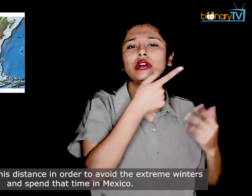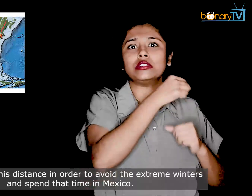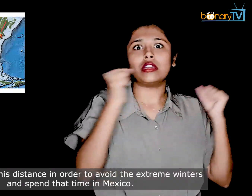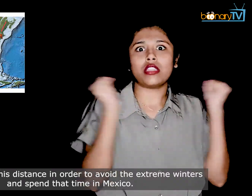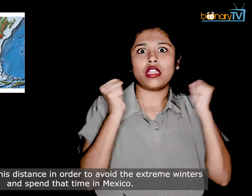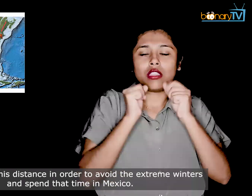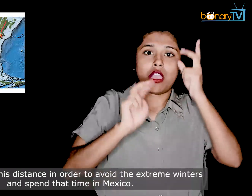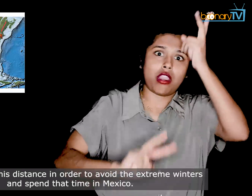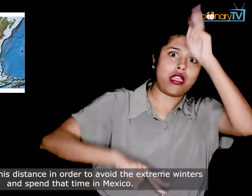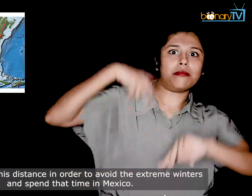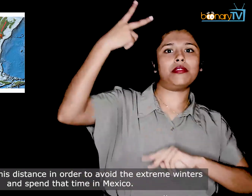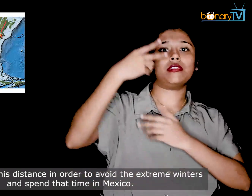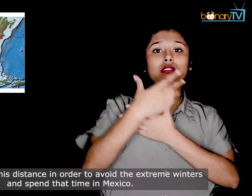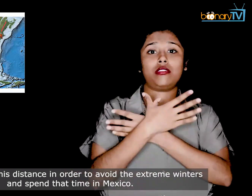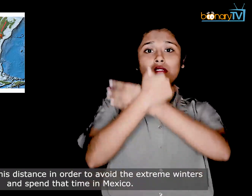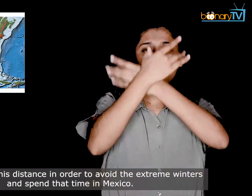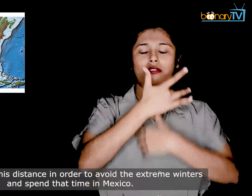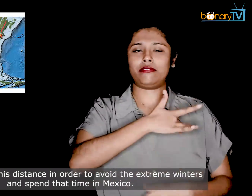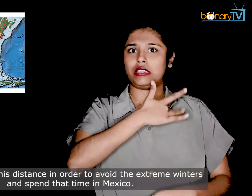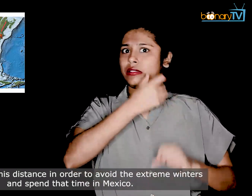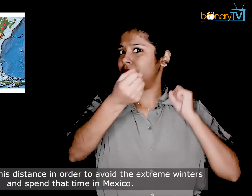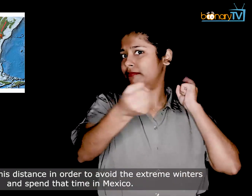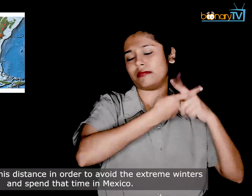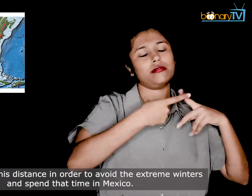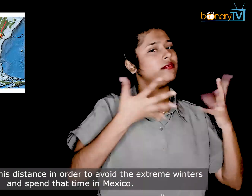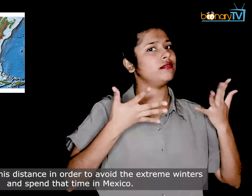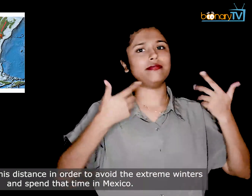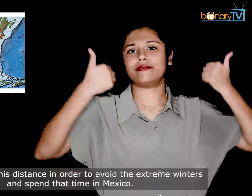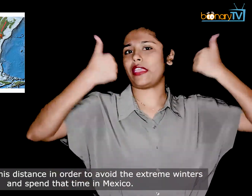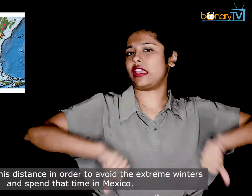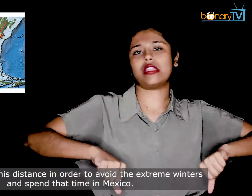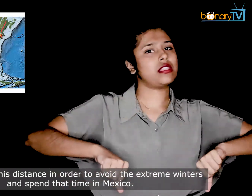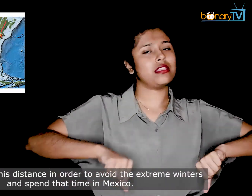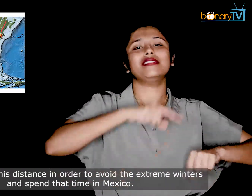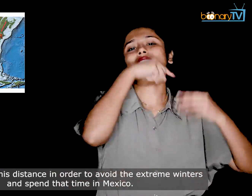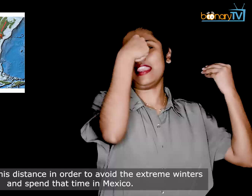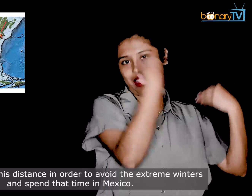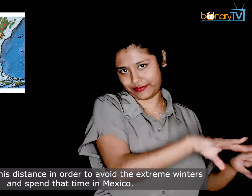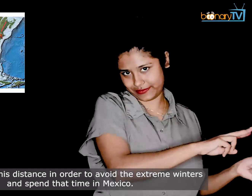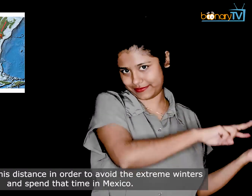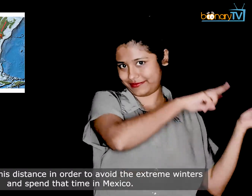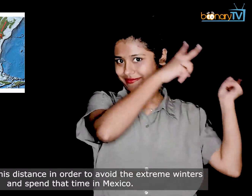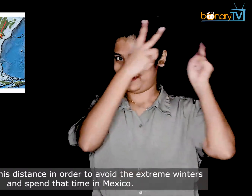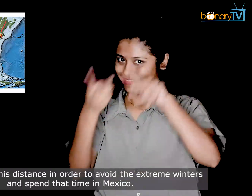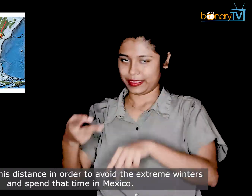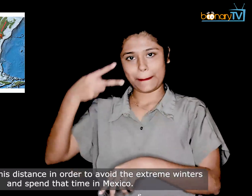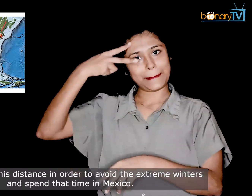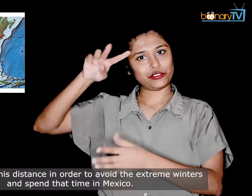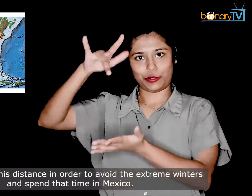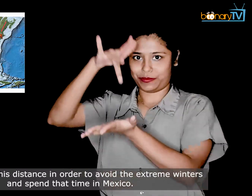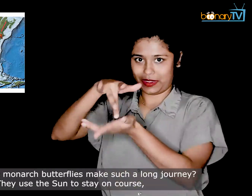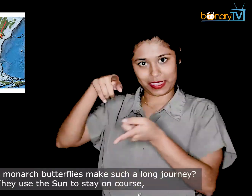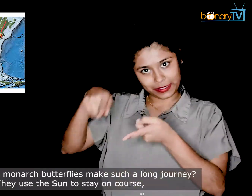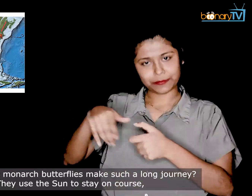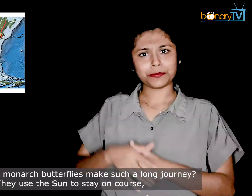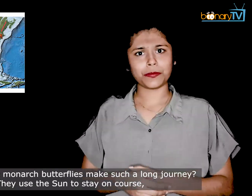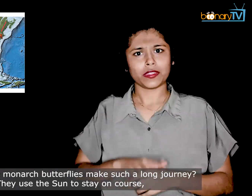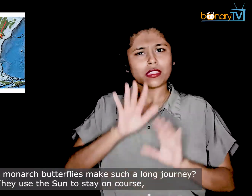order to avoid the extreme winters and spend that time in Mexico. How do these